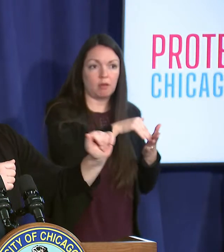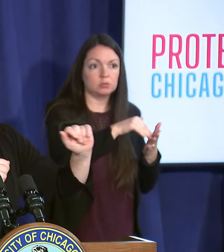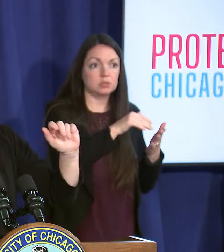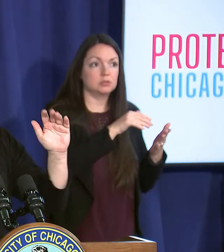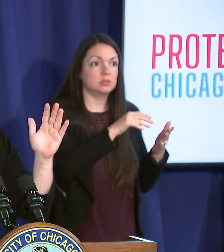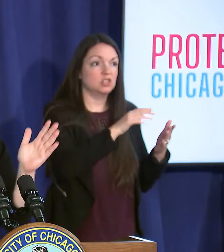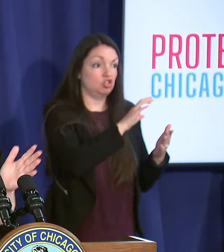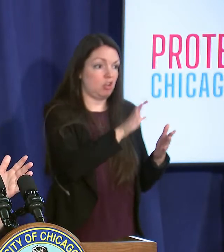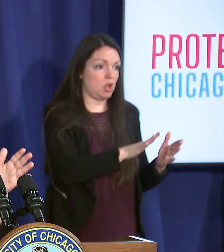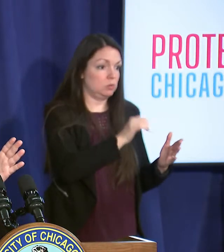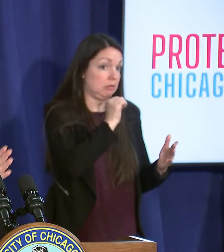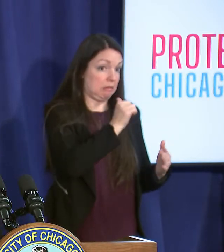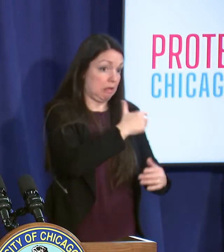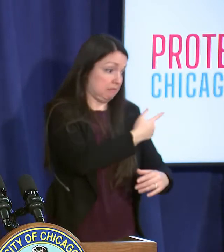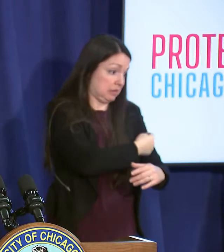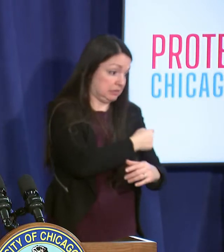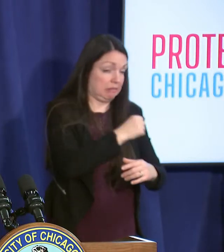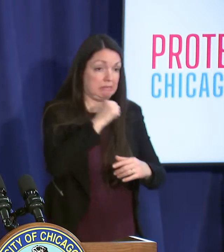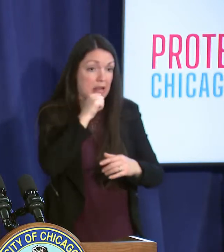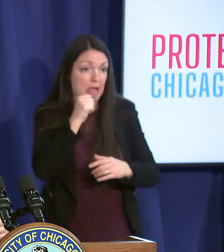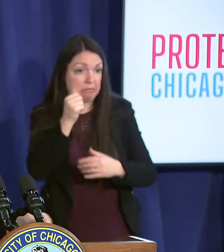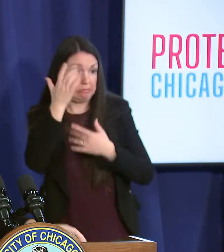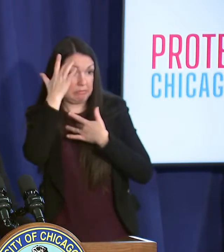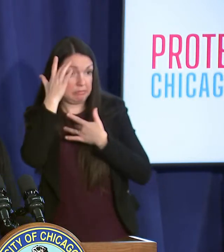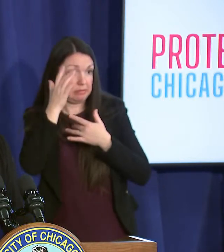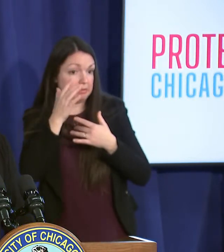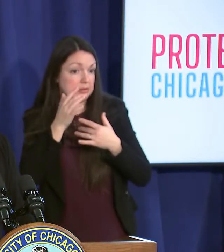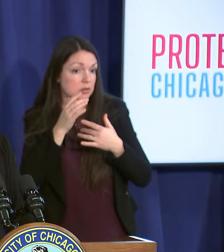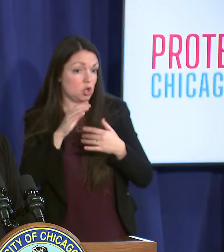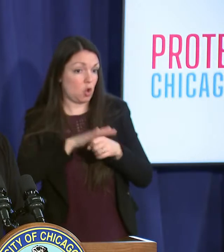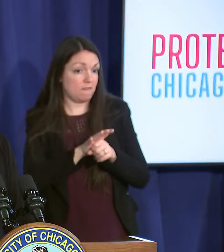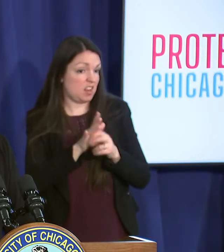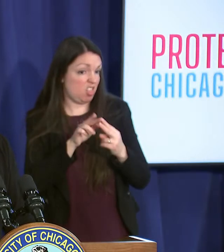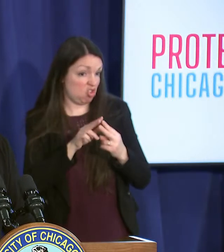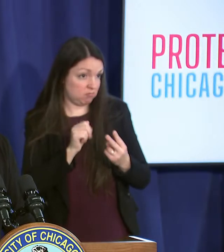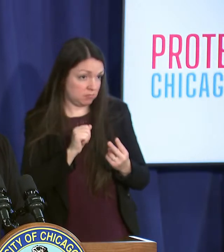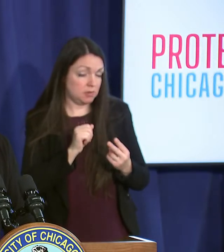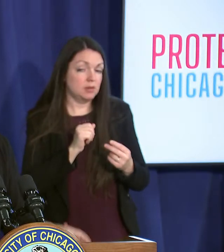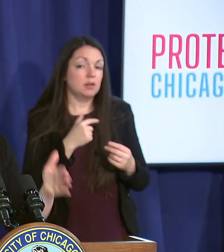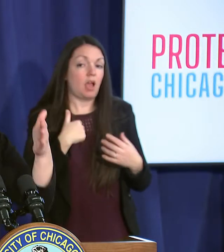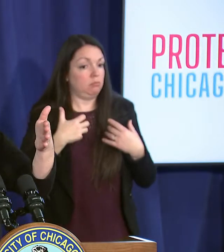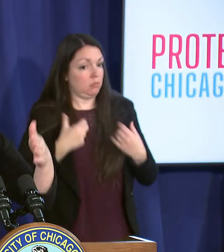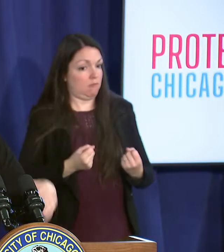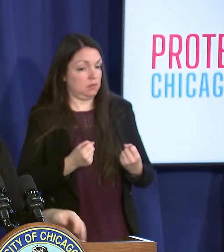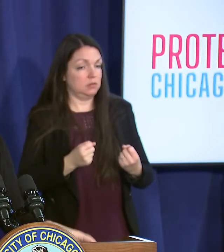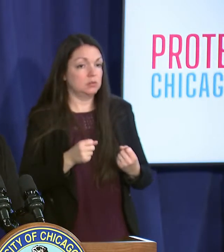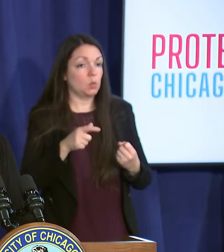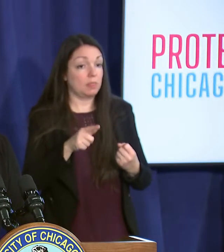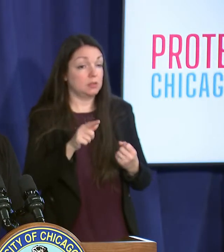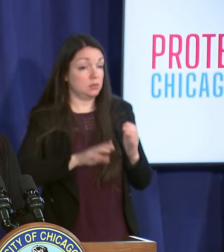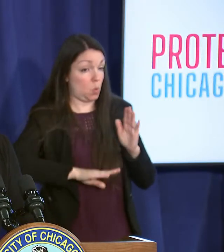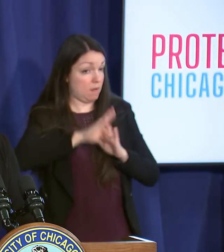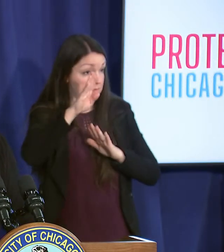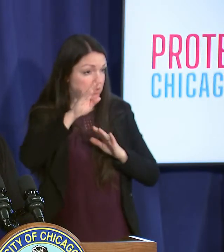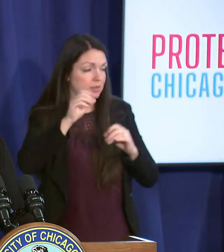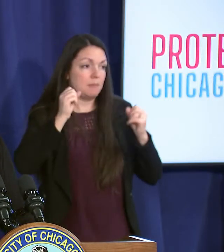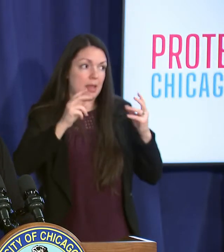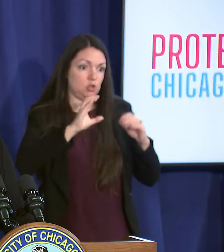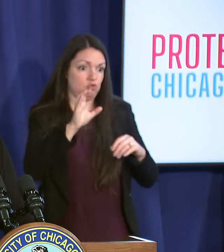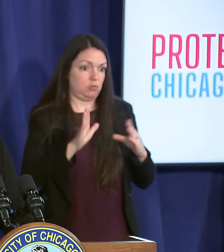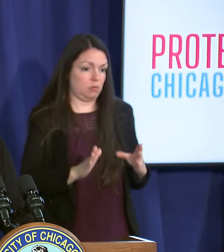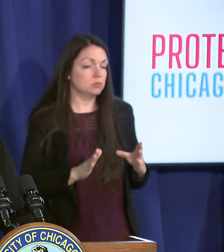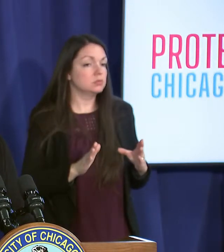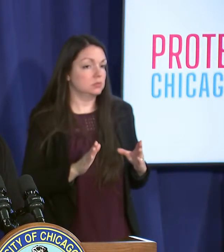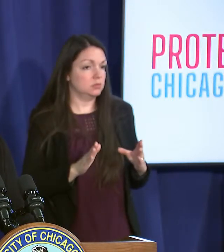neither been vaccinated with COVID nor been infected with COVID. I am confident that with this wave, there are a lot of